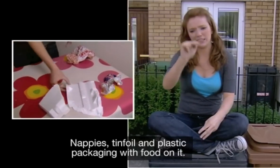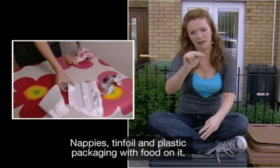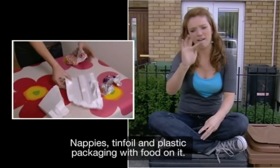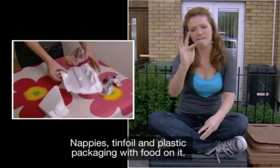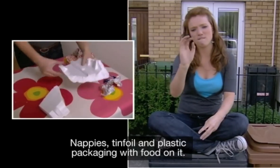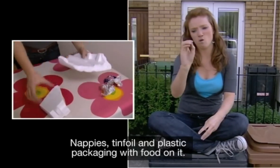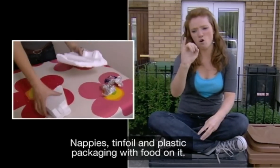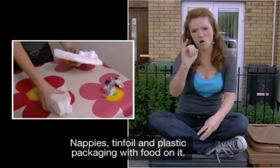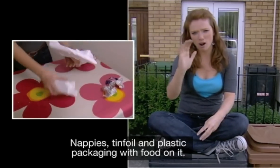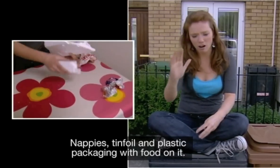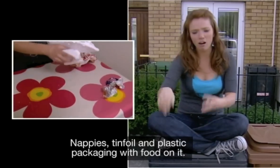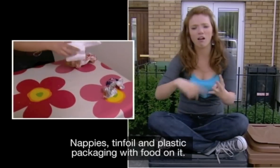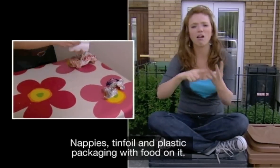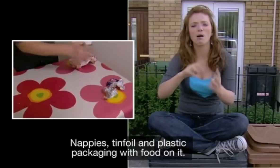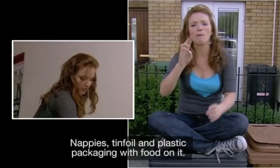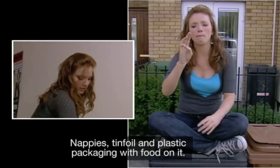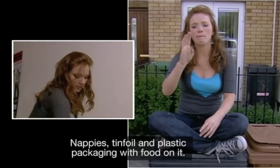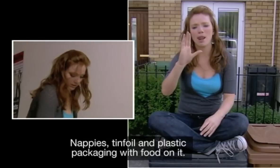and plastic packaging with food on it.